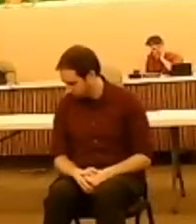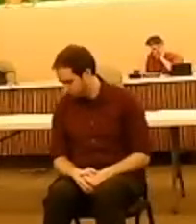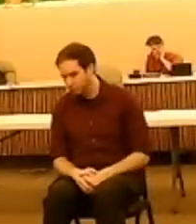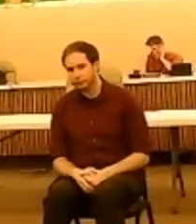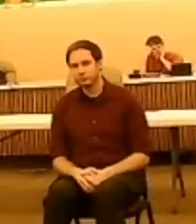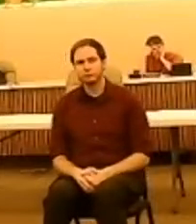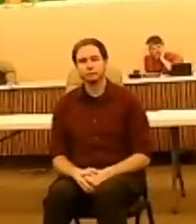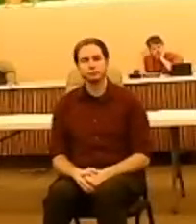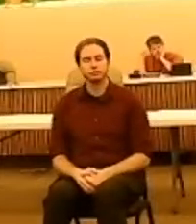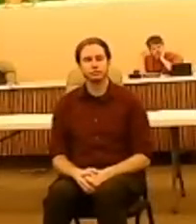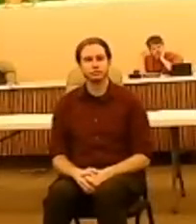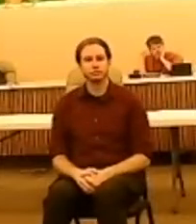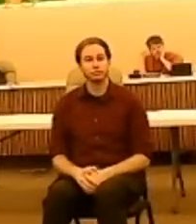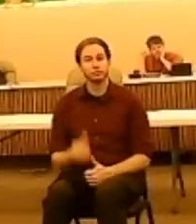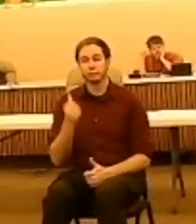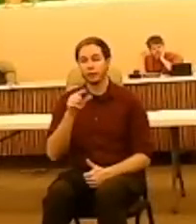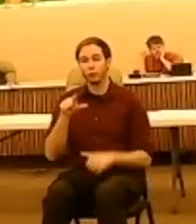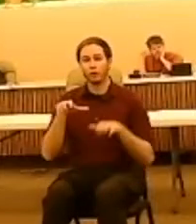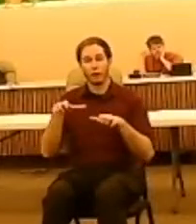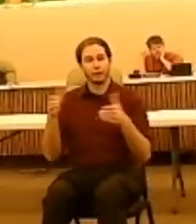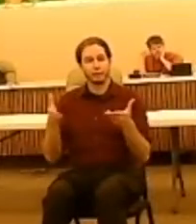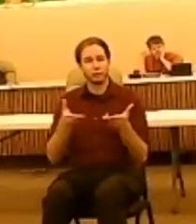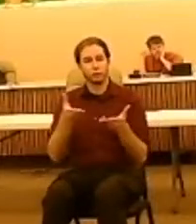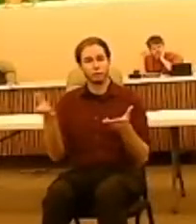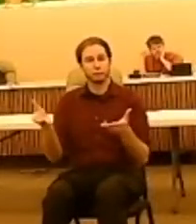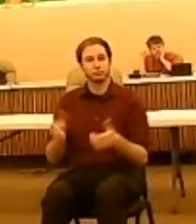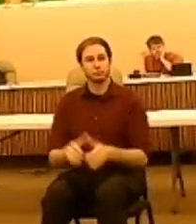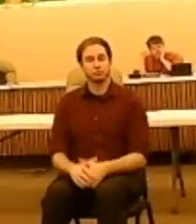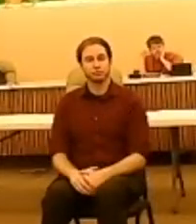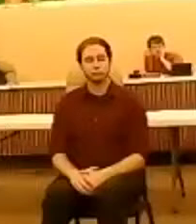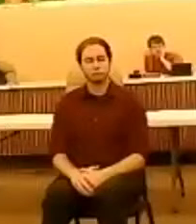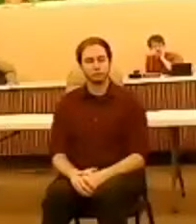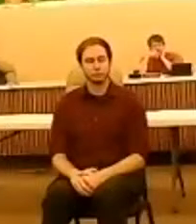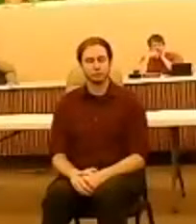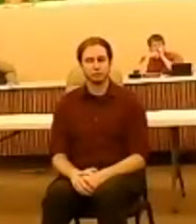Anybody in the audience here?